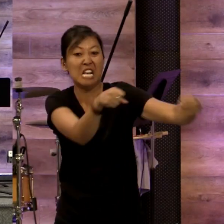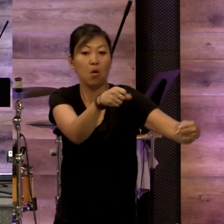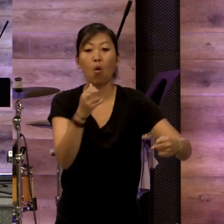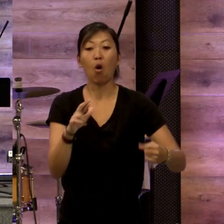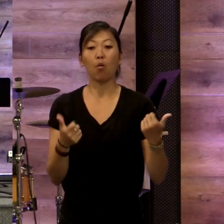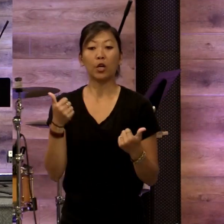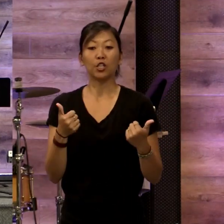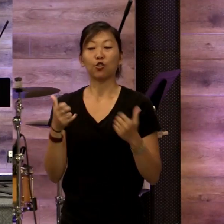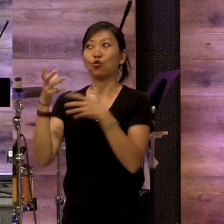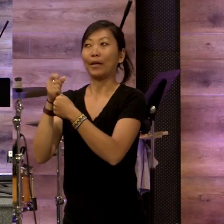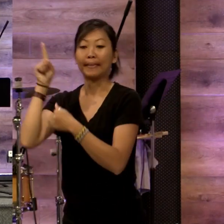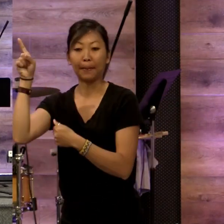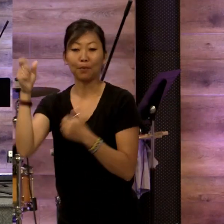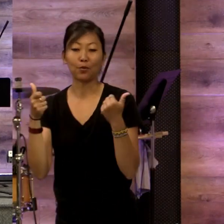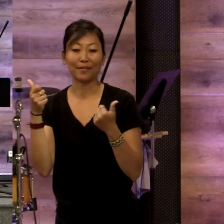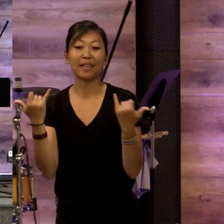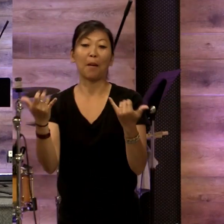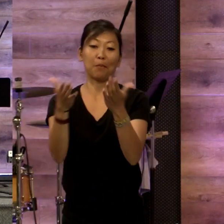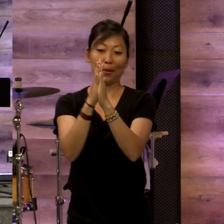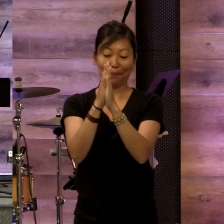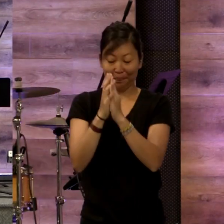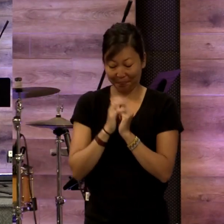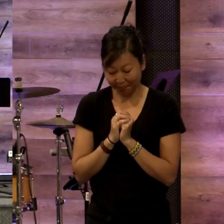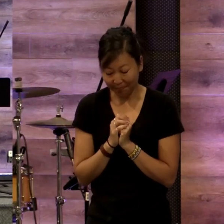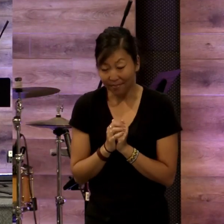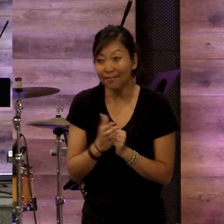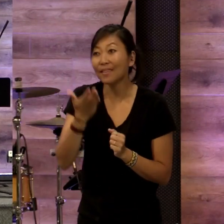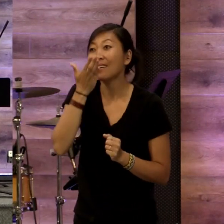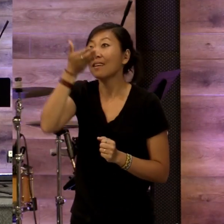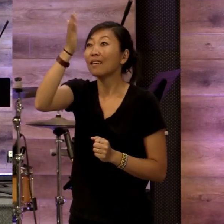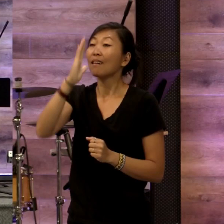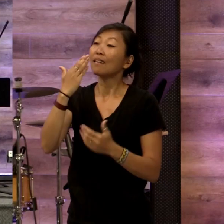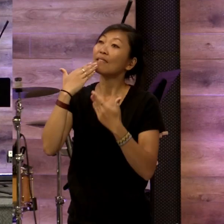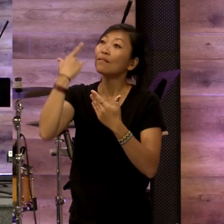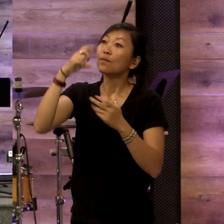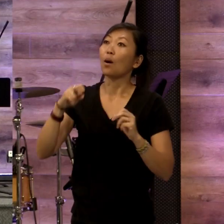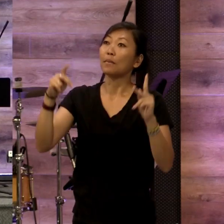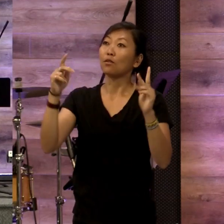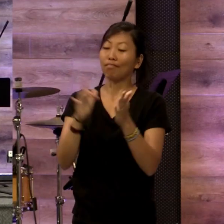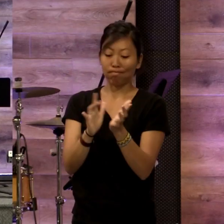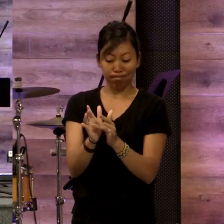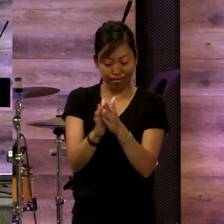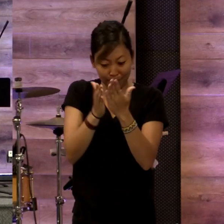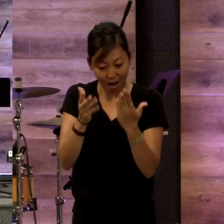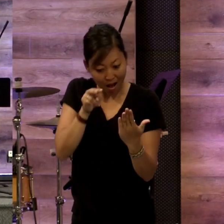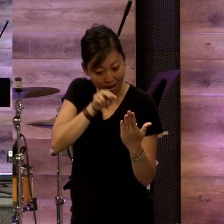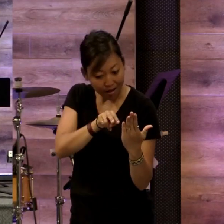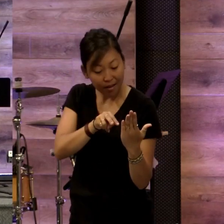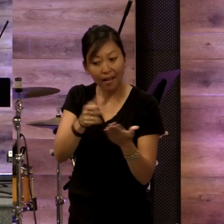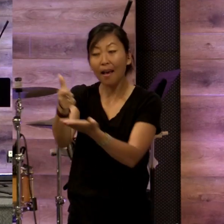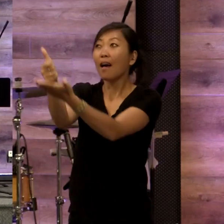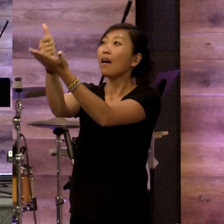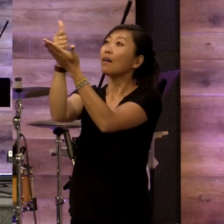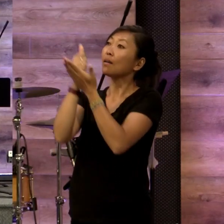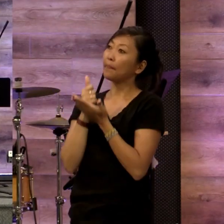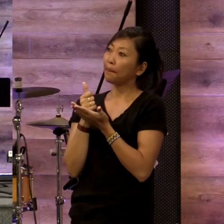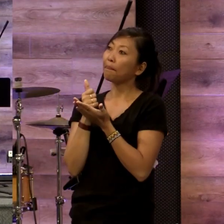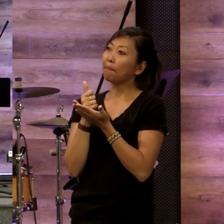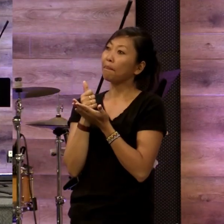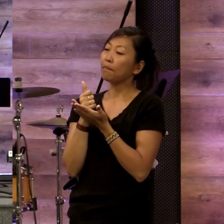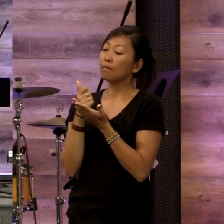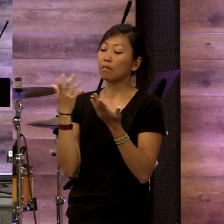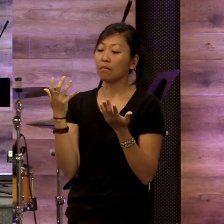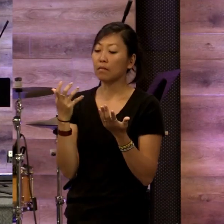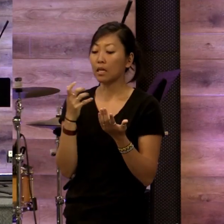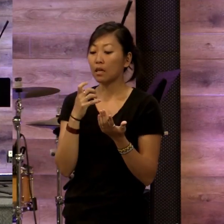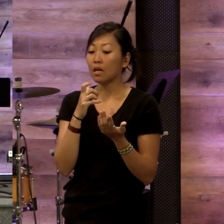for this morning. Thank You for the opportunity we have to open up Your Word. Would You help us to not just